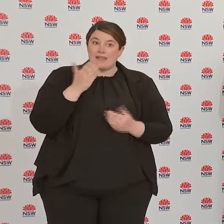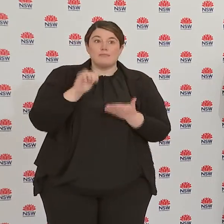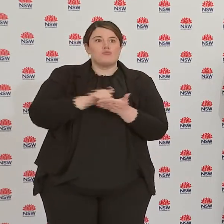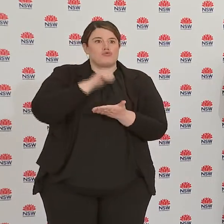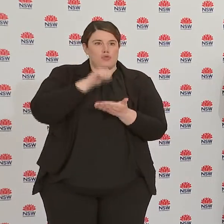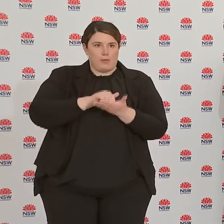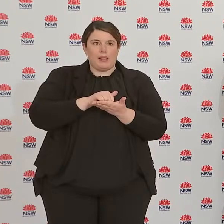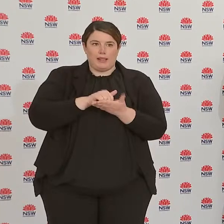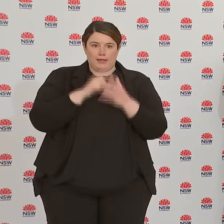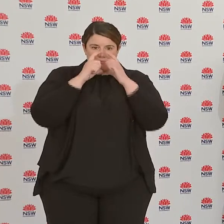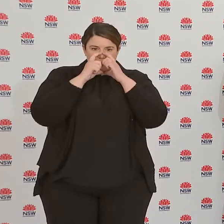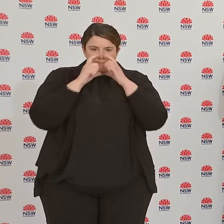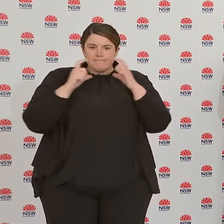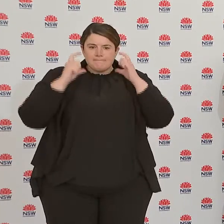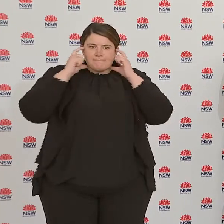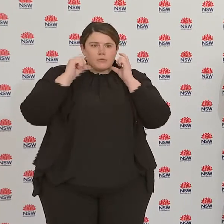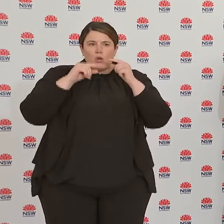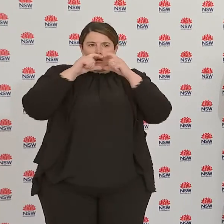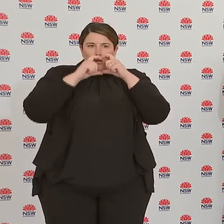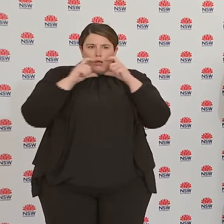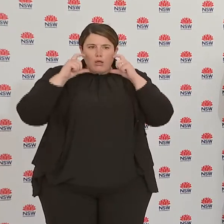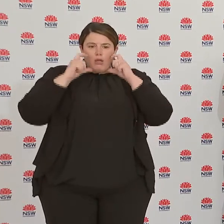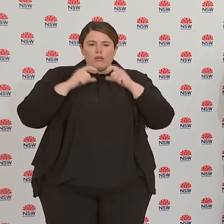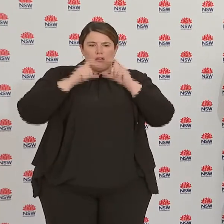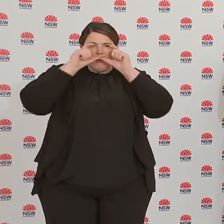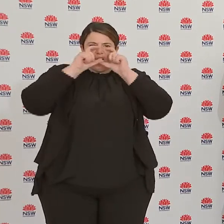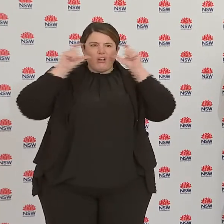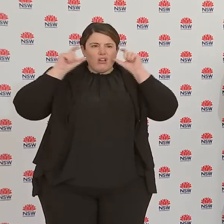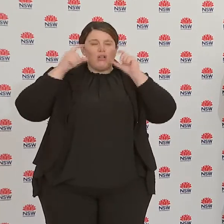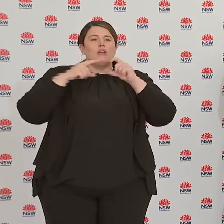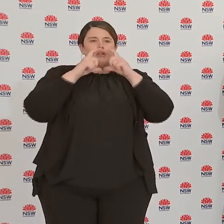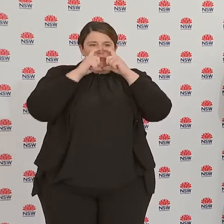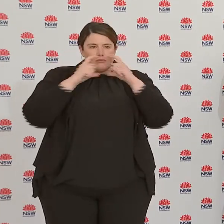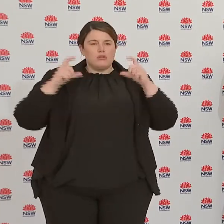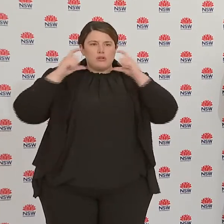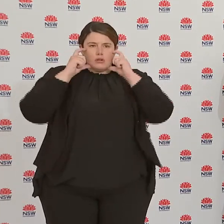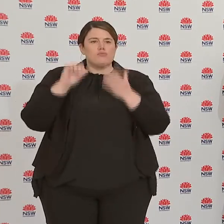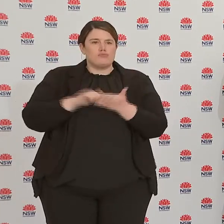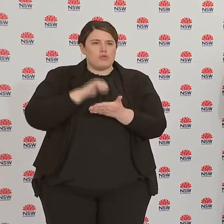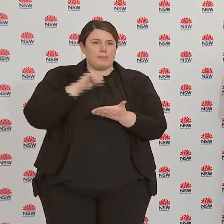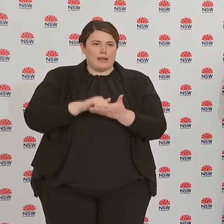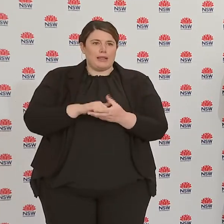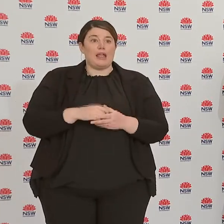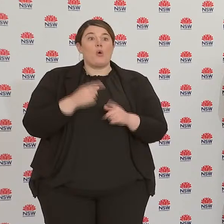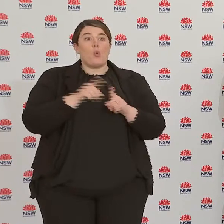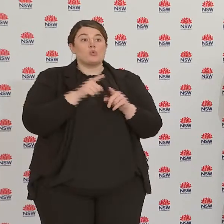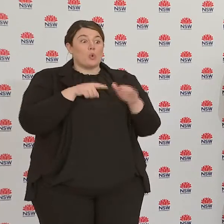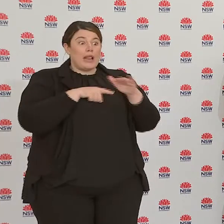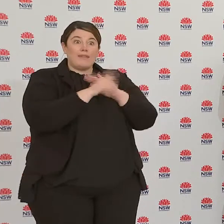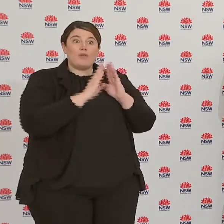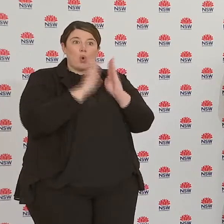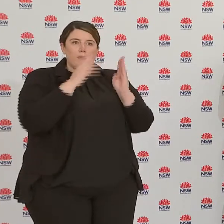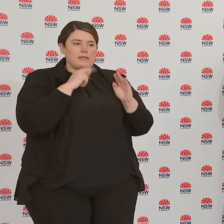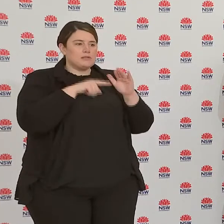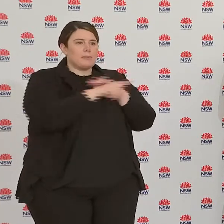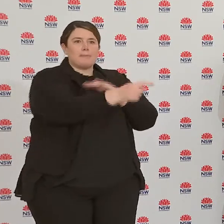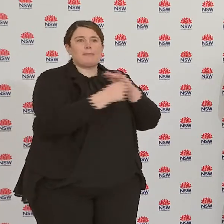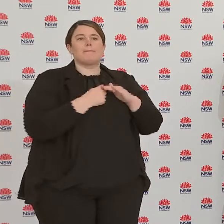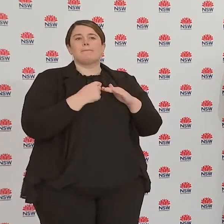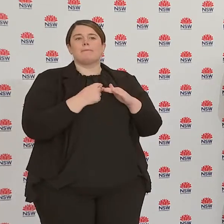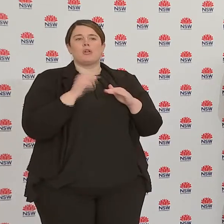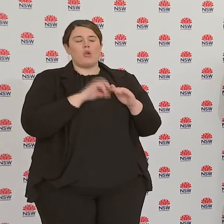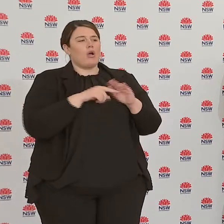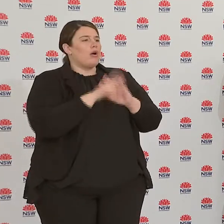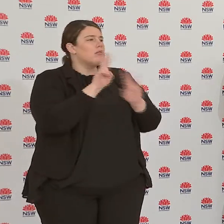properly, will provide a level of protection, but also make sure that your trips are as short as possible. It is important at this time that we